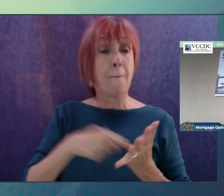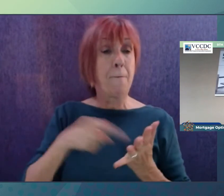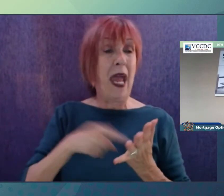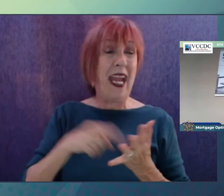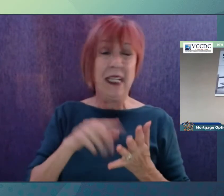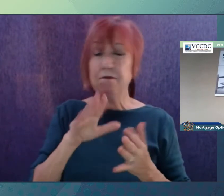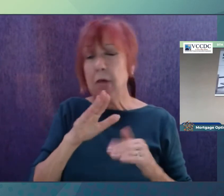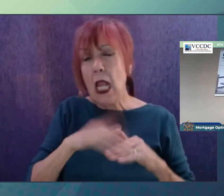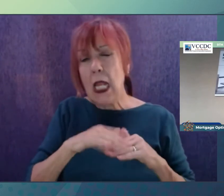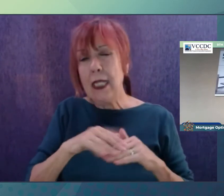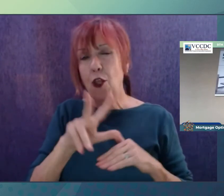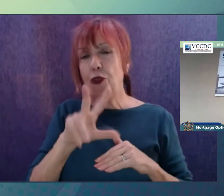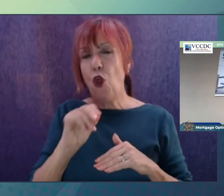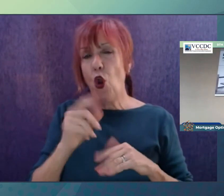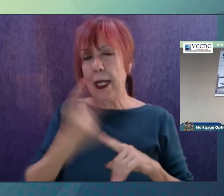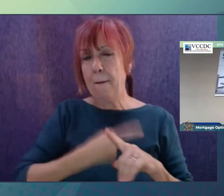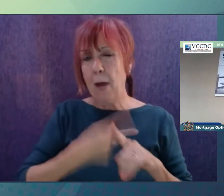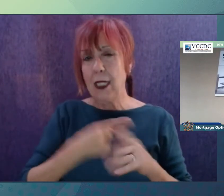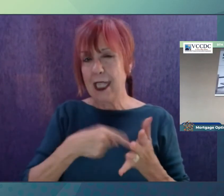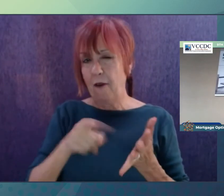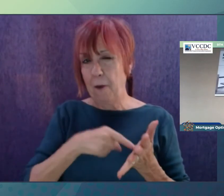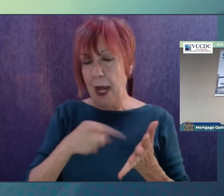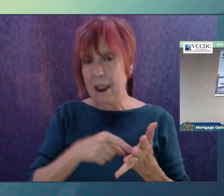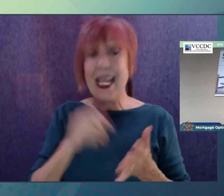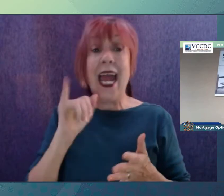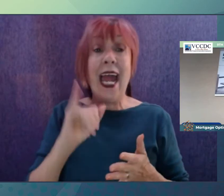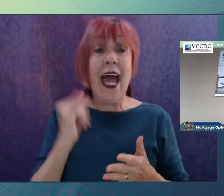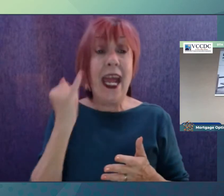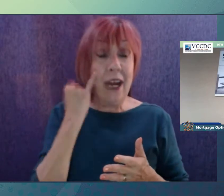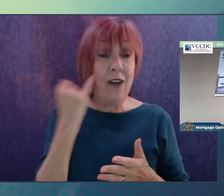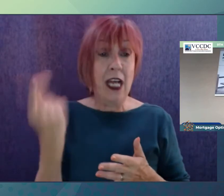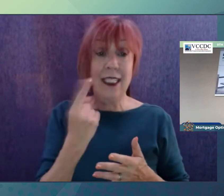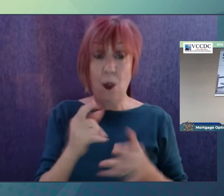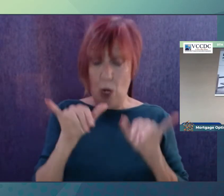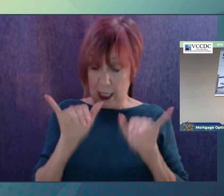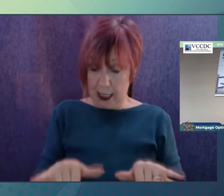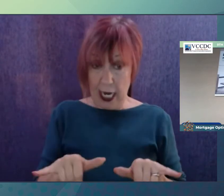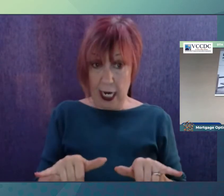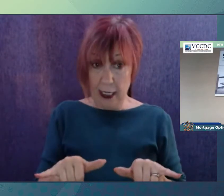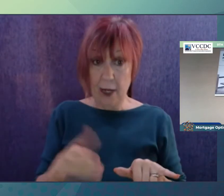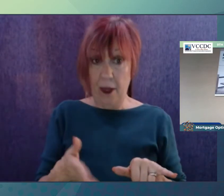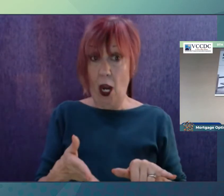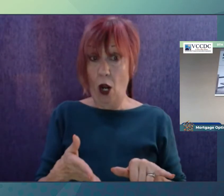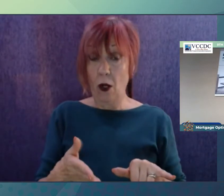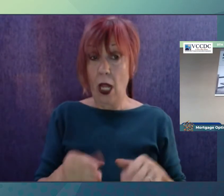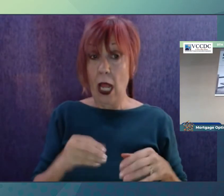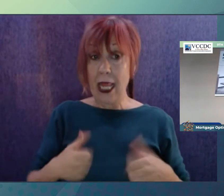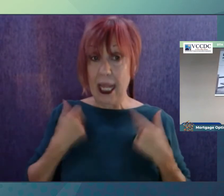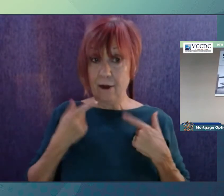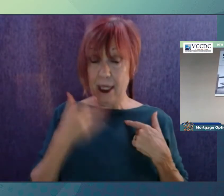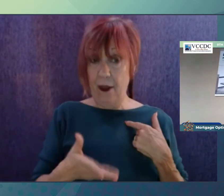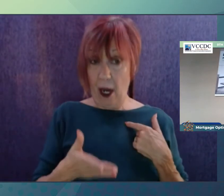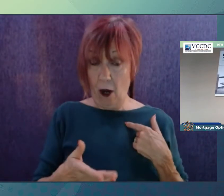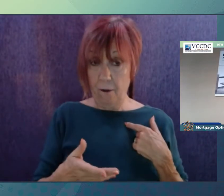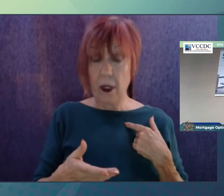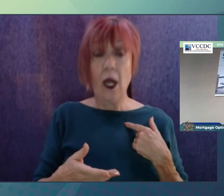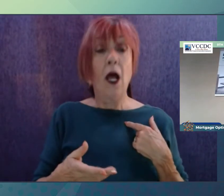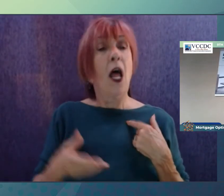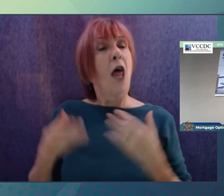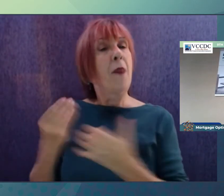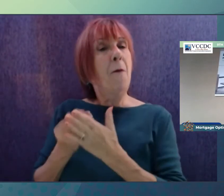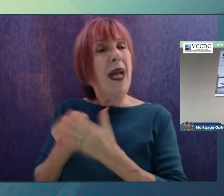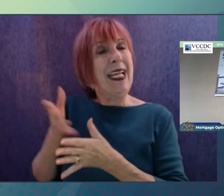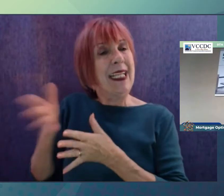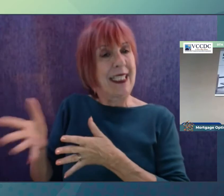borrower occupies the home as a principal residence. If the borrower needs more money at any point, they can access the line of credit. And